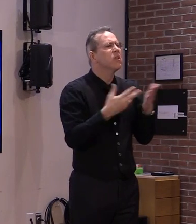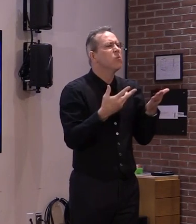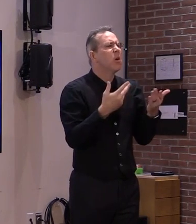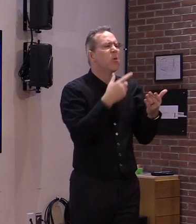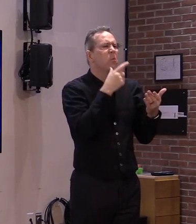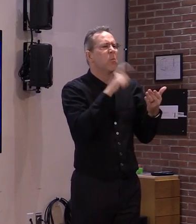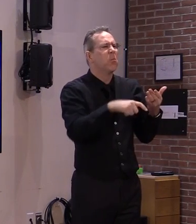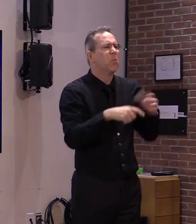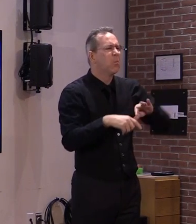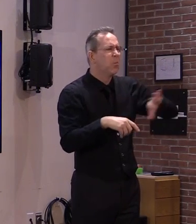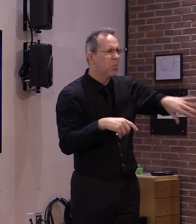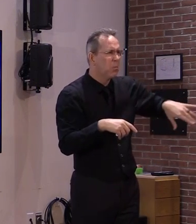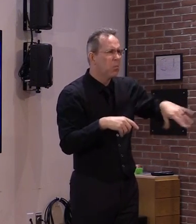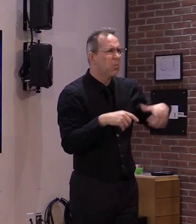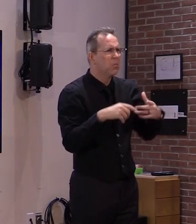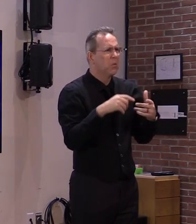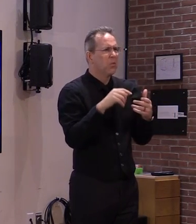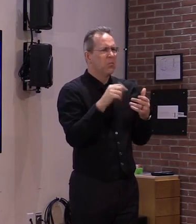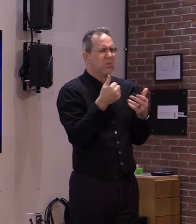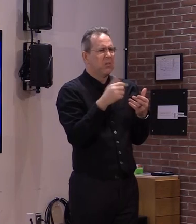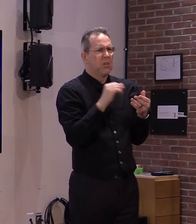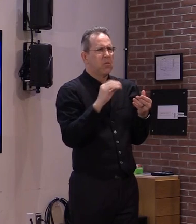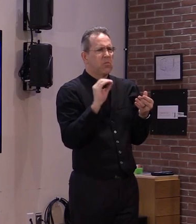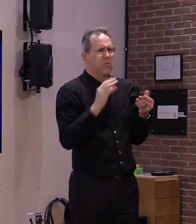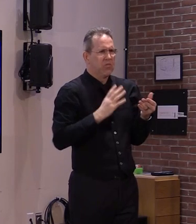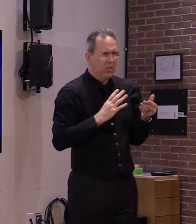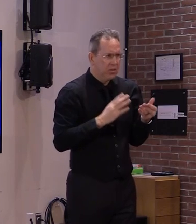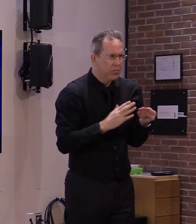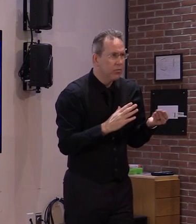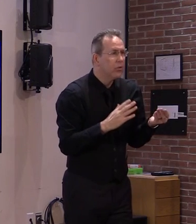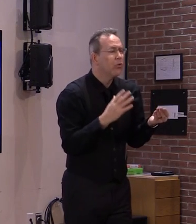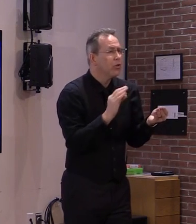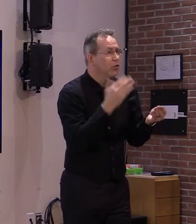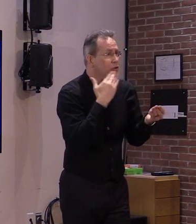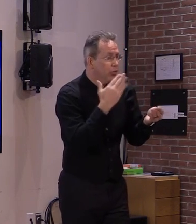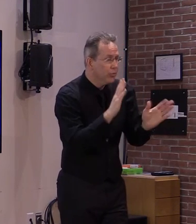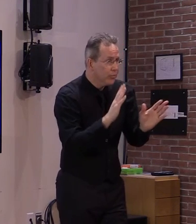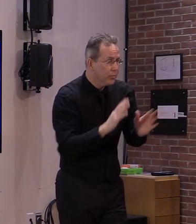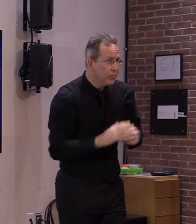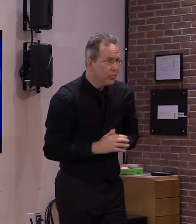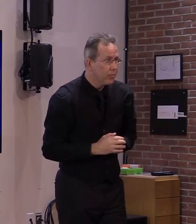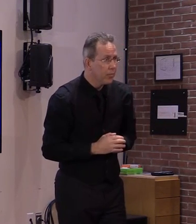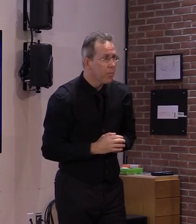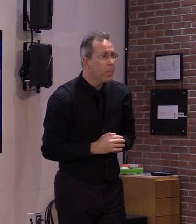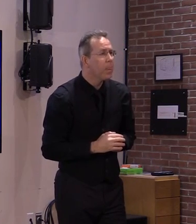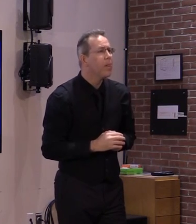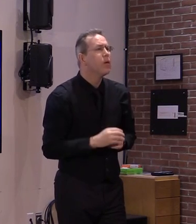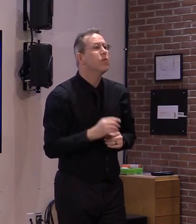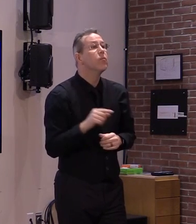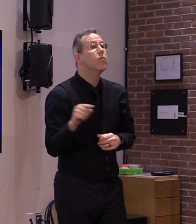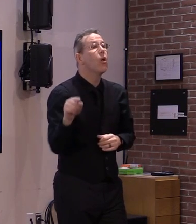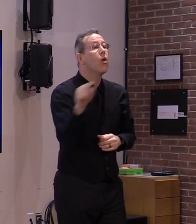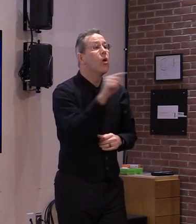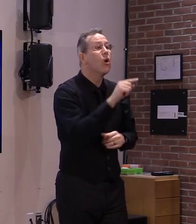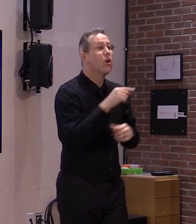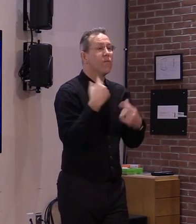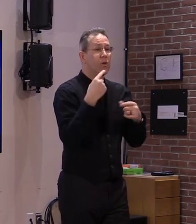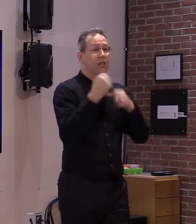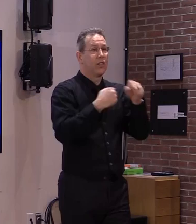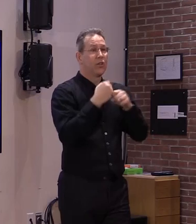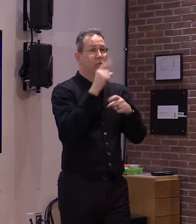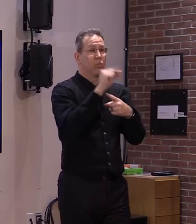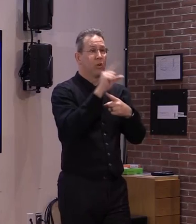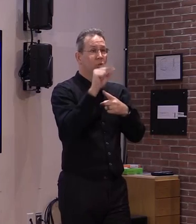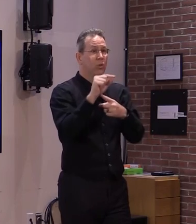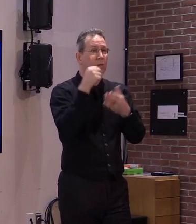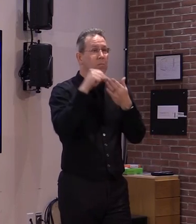is good news. By now, all 2020 unemployment claimants have been mailed a letter with details